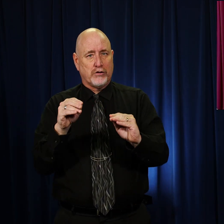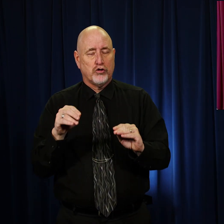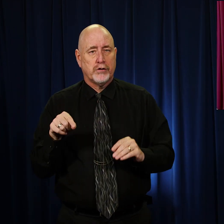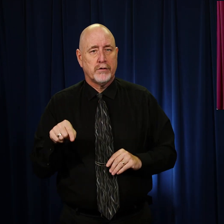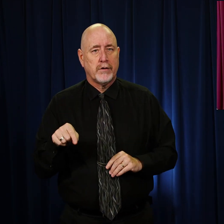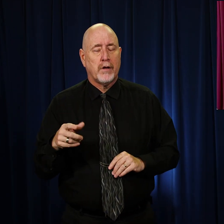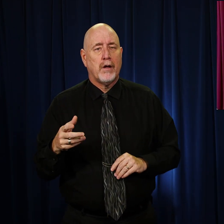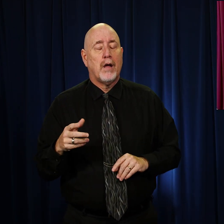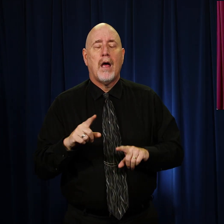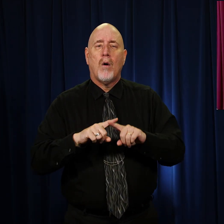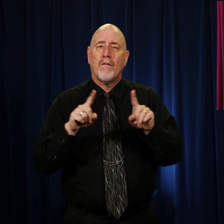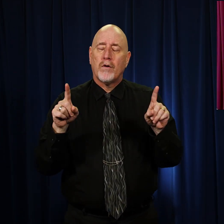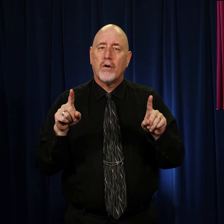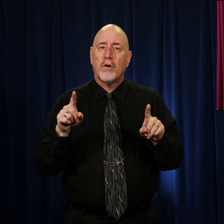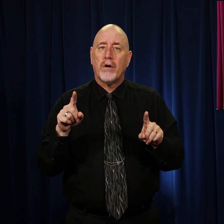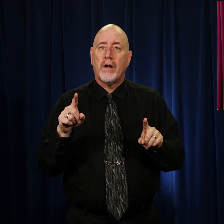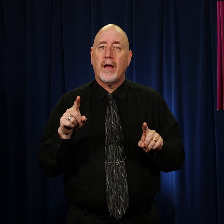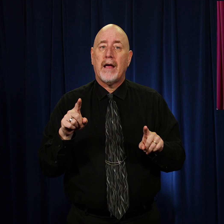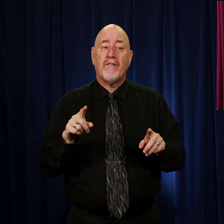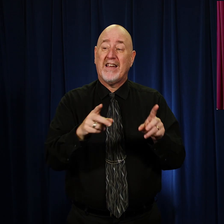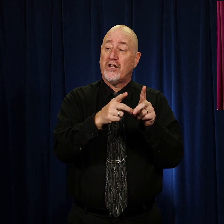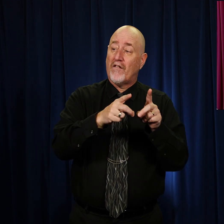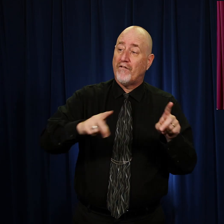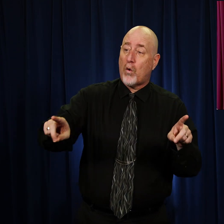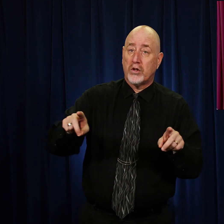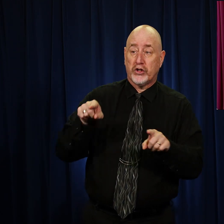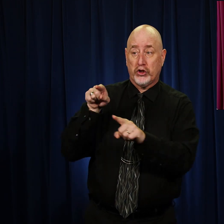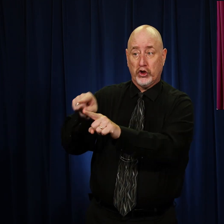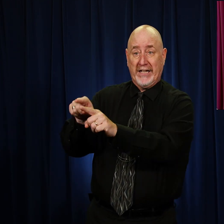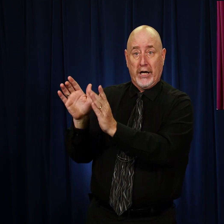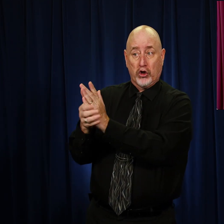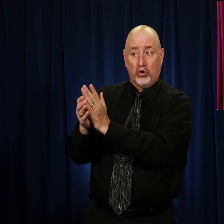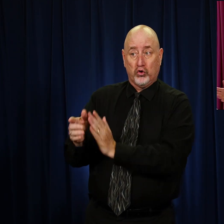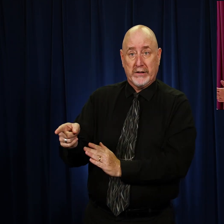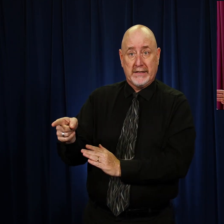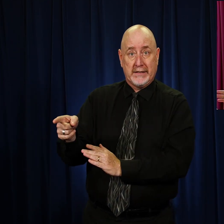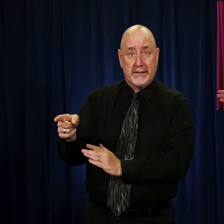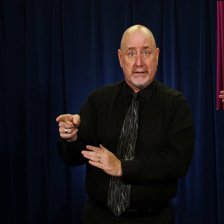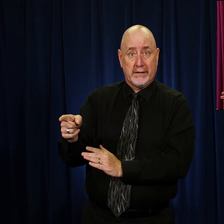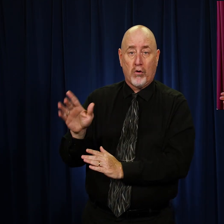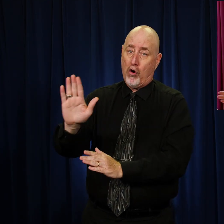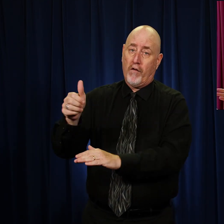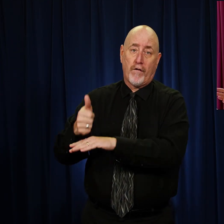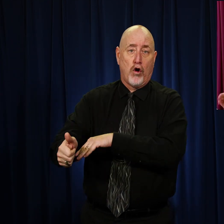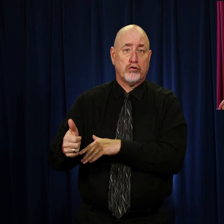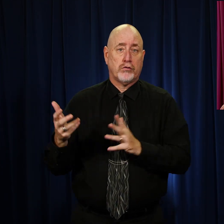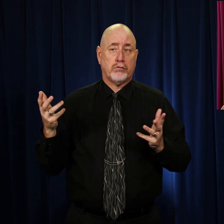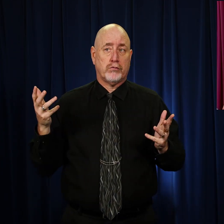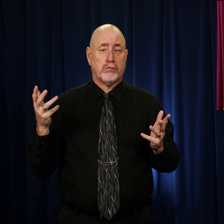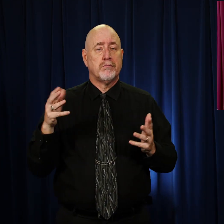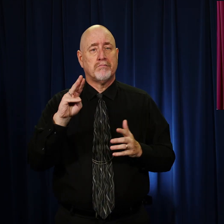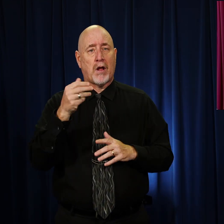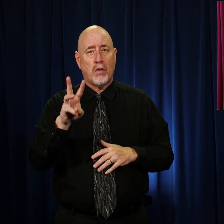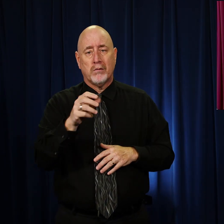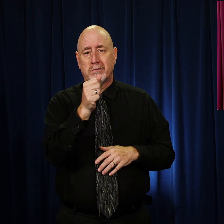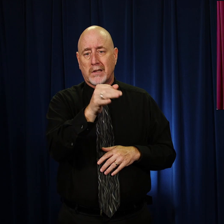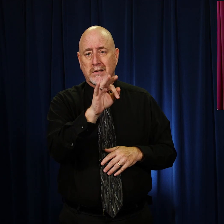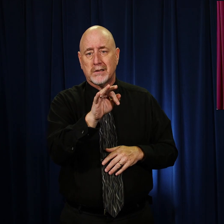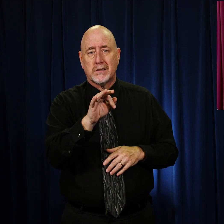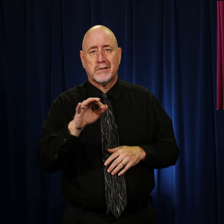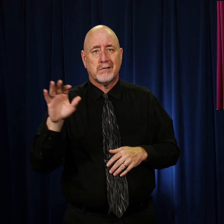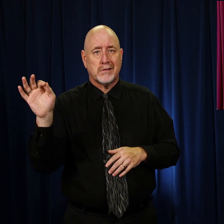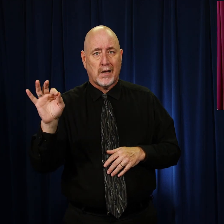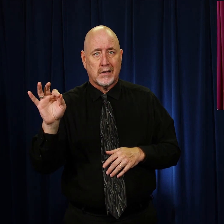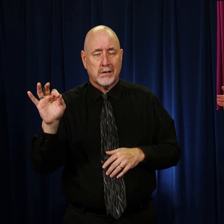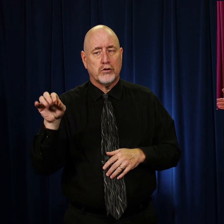here. However, if he divorced her for adultery, it would be by her own fault. And according to Matthew chapter 19 and